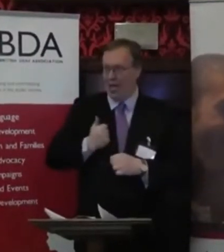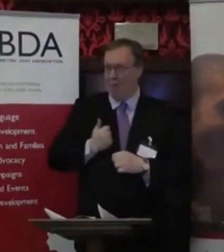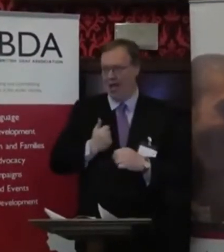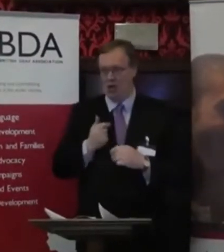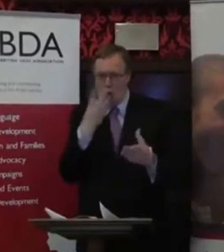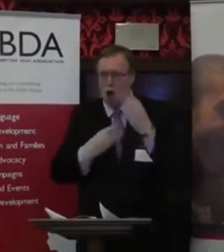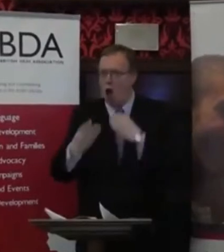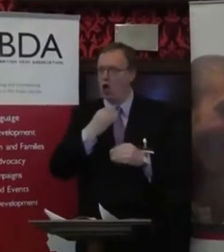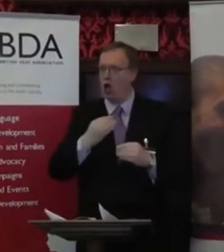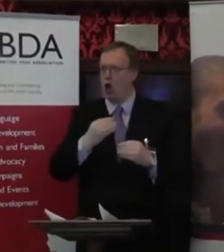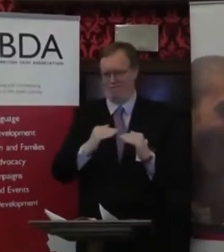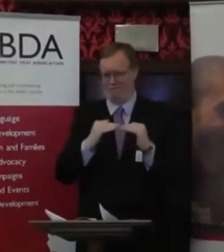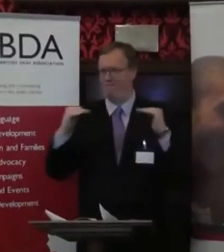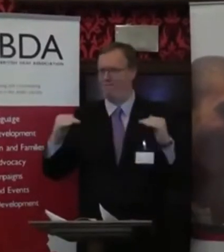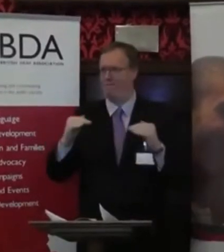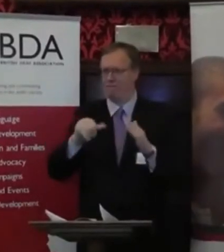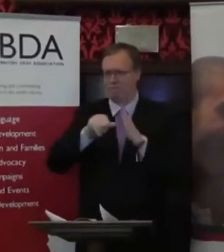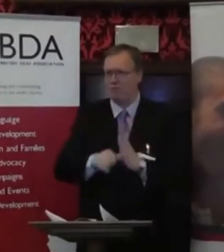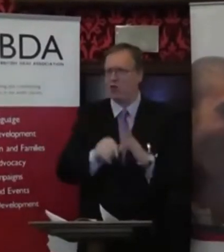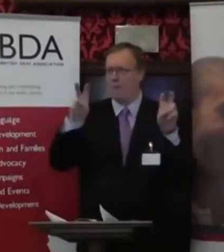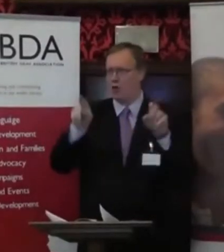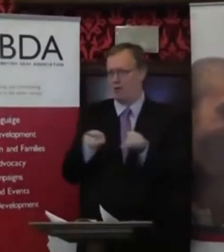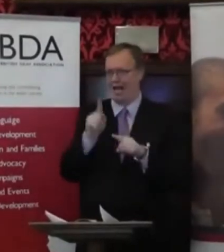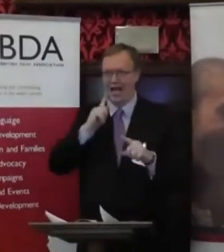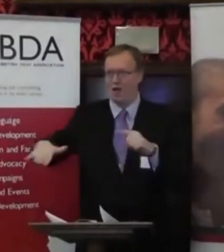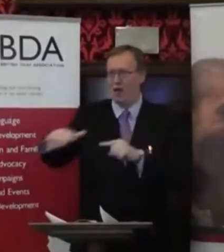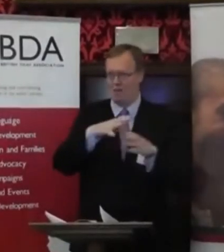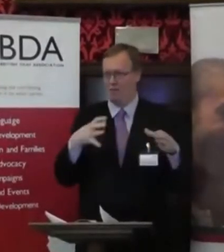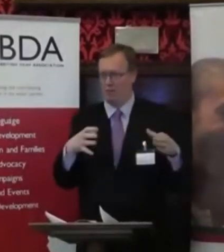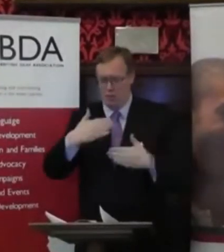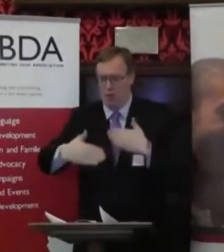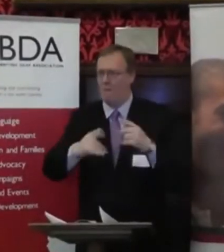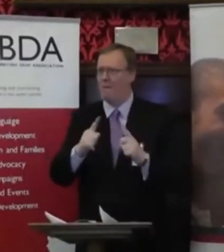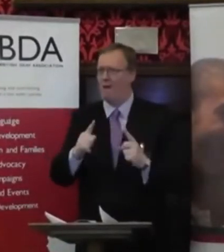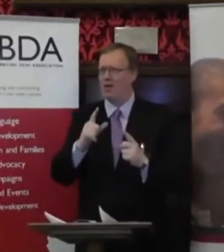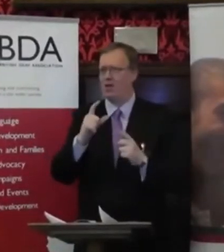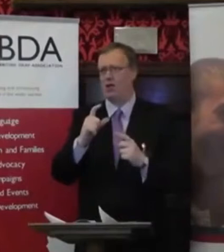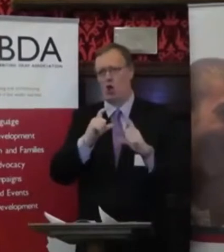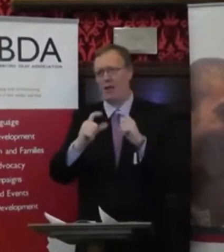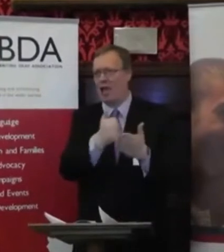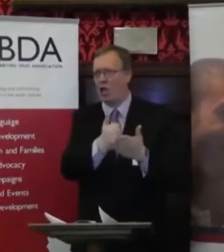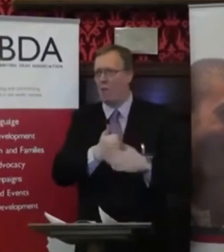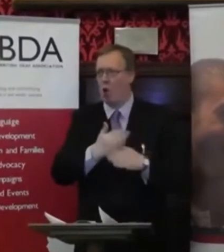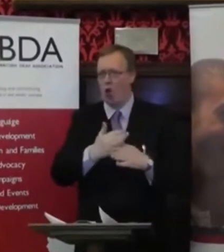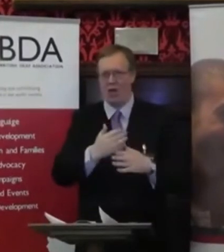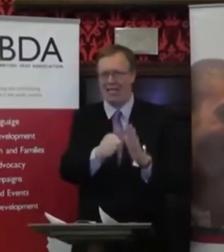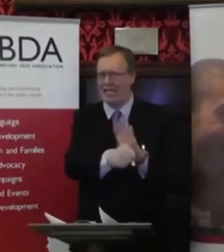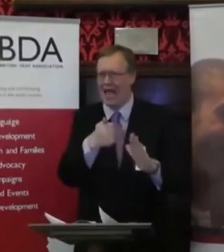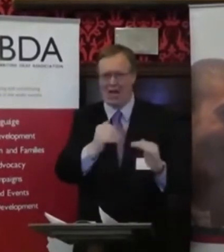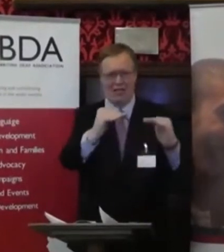Children in mainstream school, they expect to learn at the same level about a subject, but often it's this